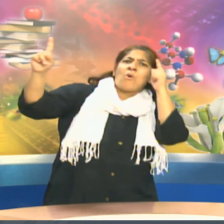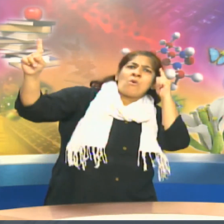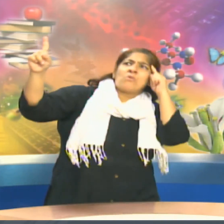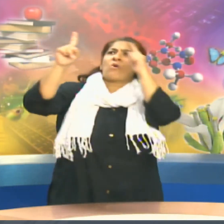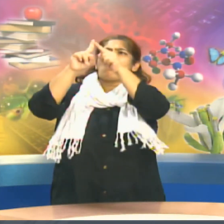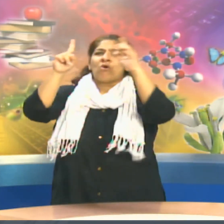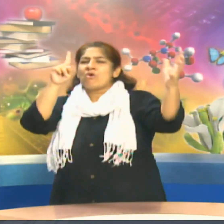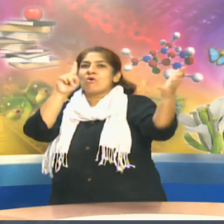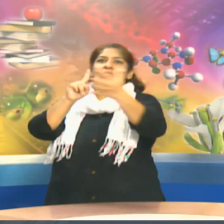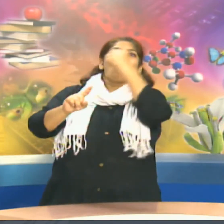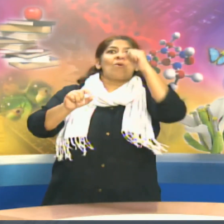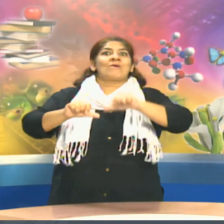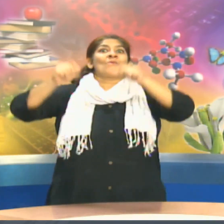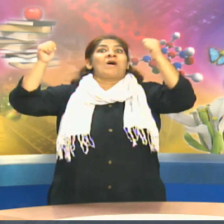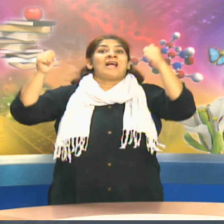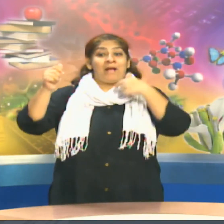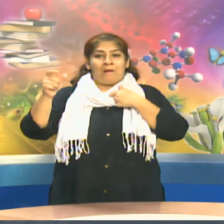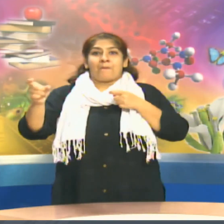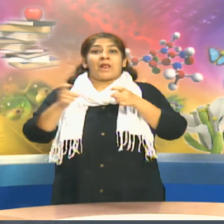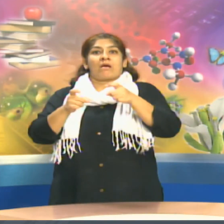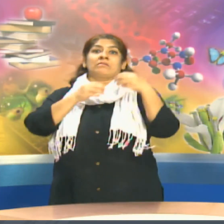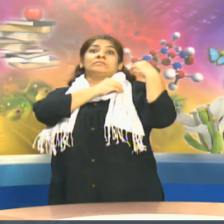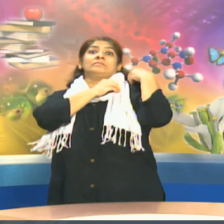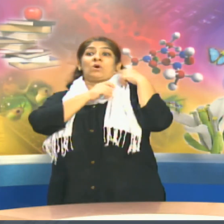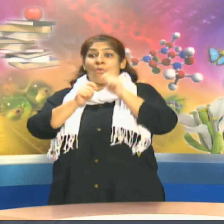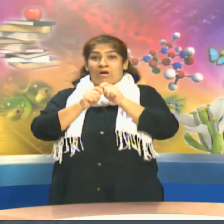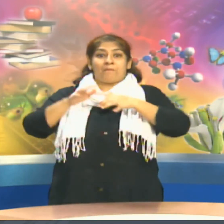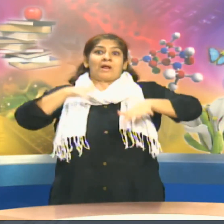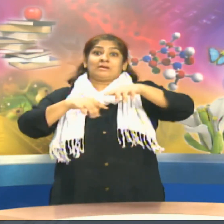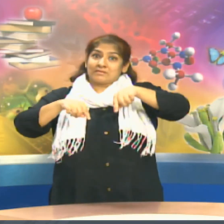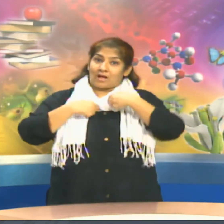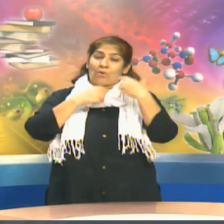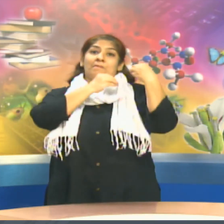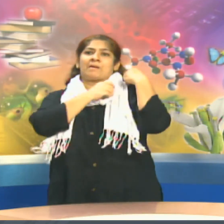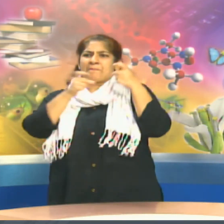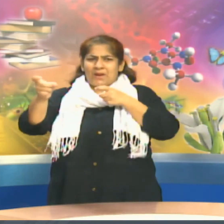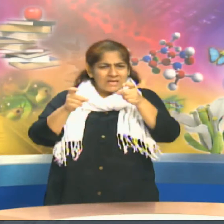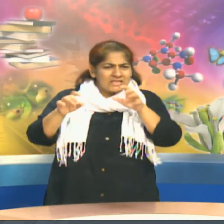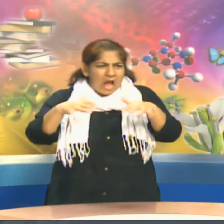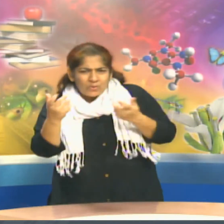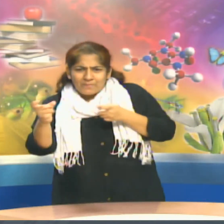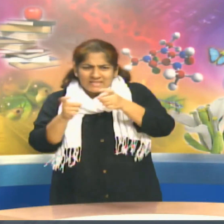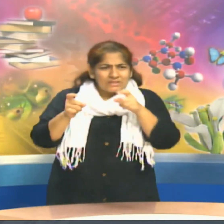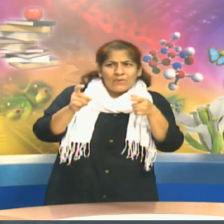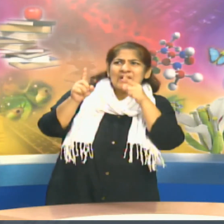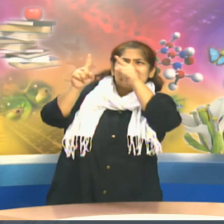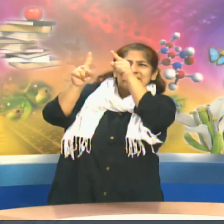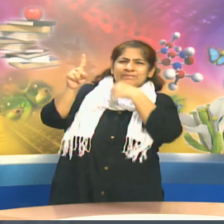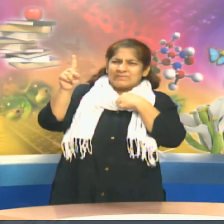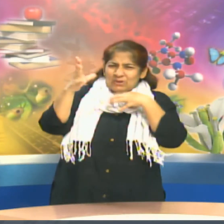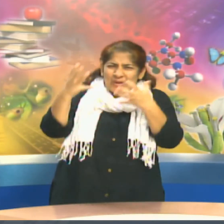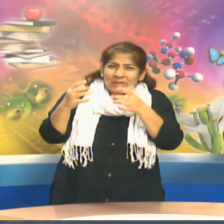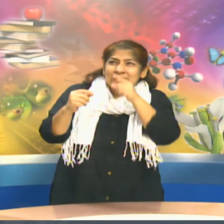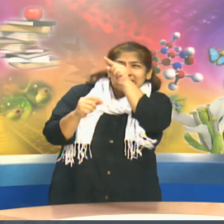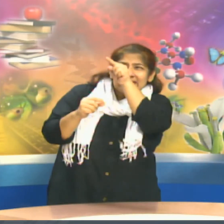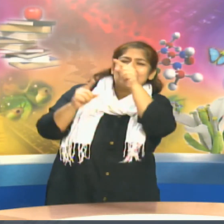various levels. The main objective is to achieve the work. Various duties are